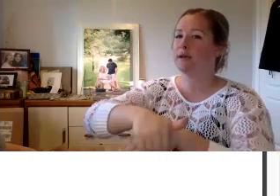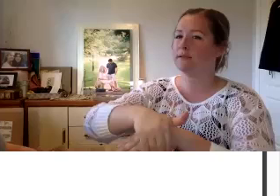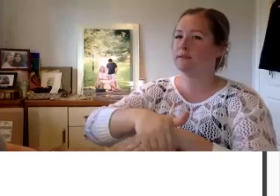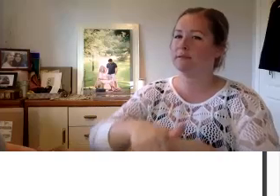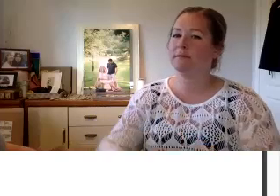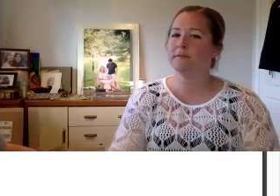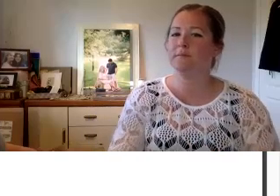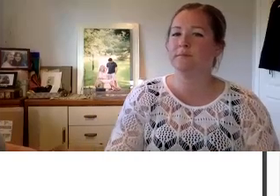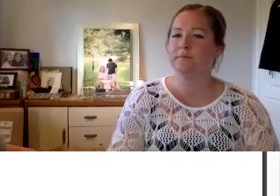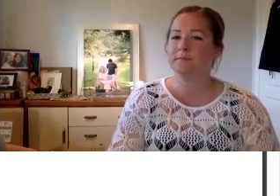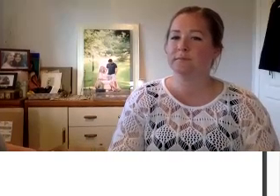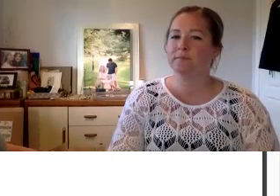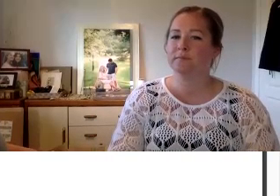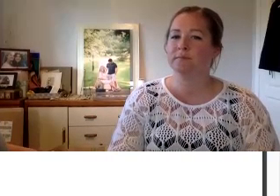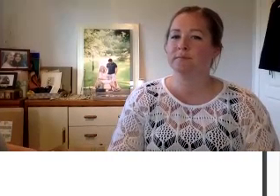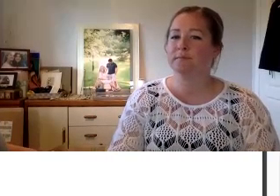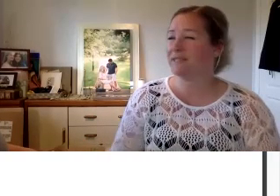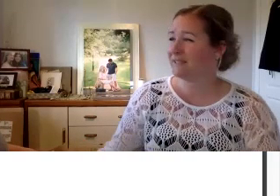good night.